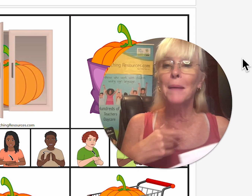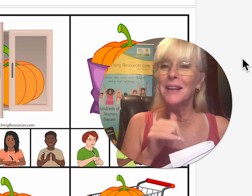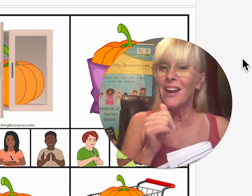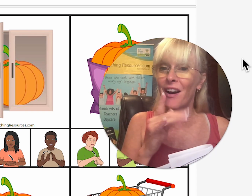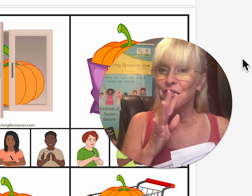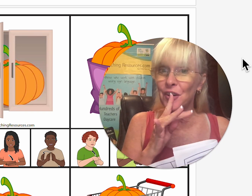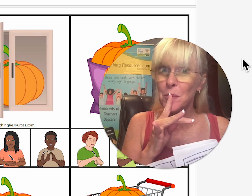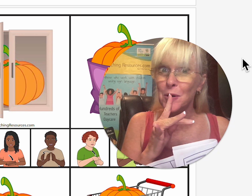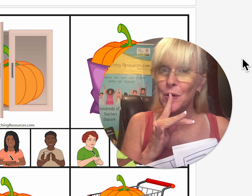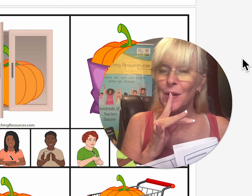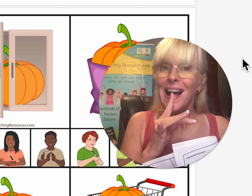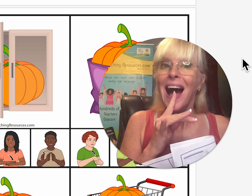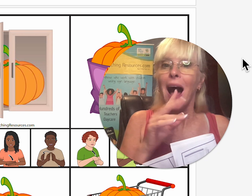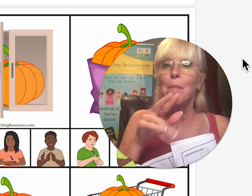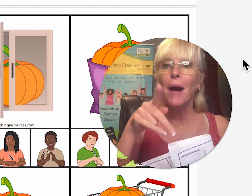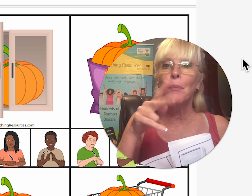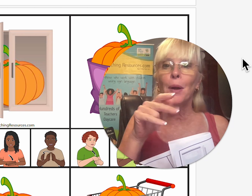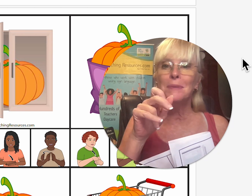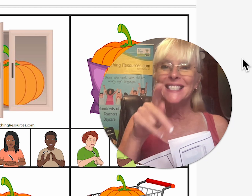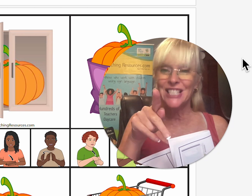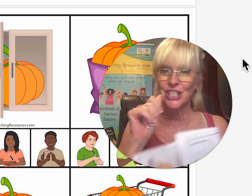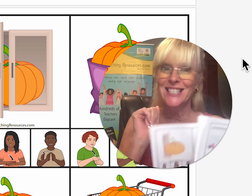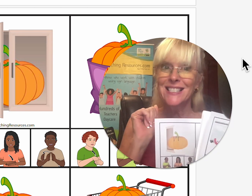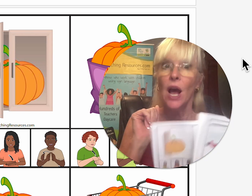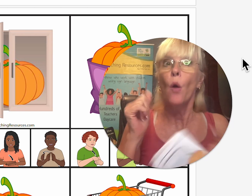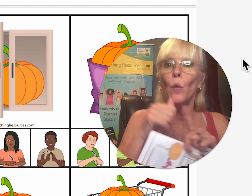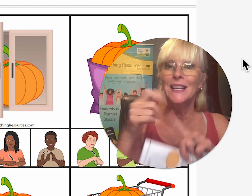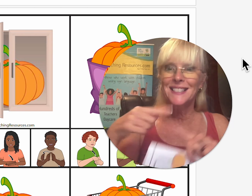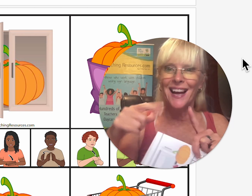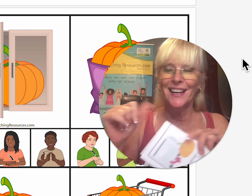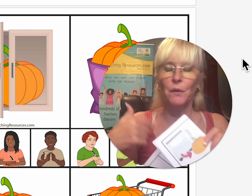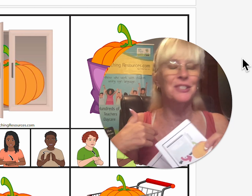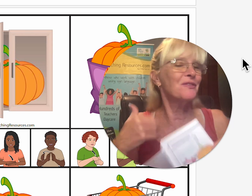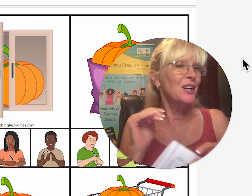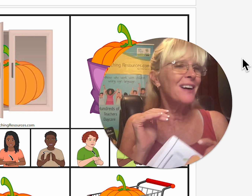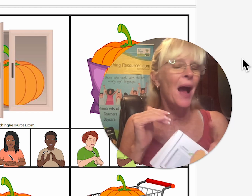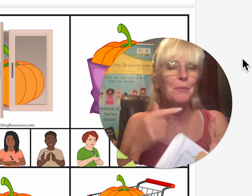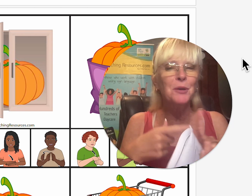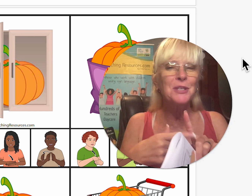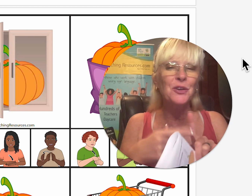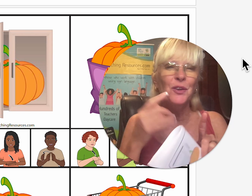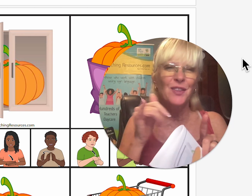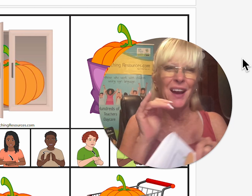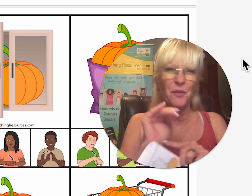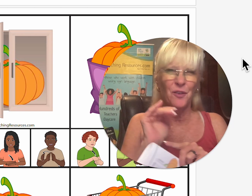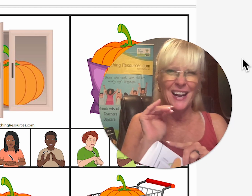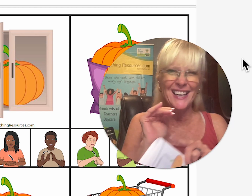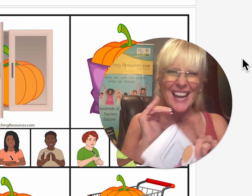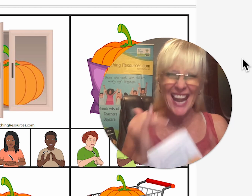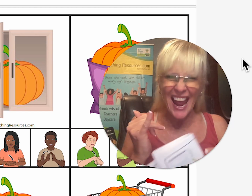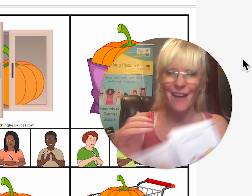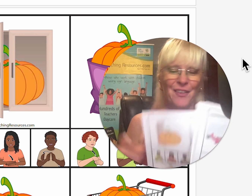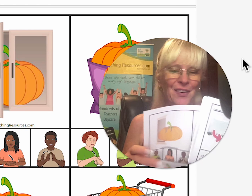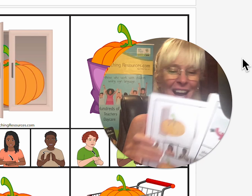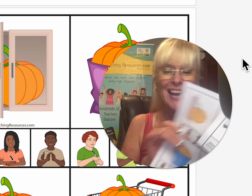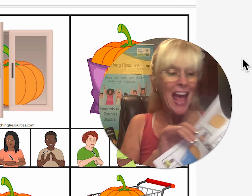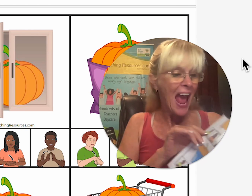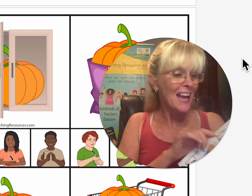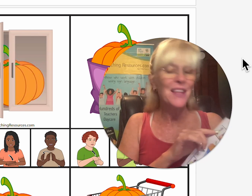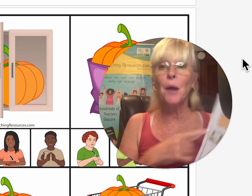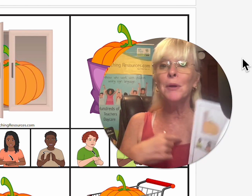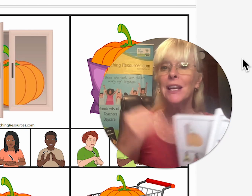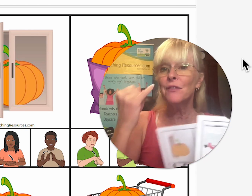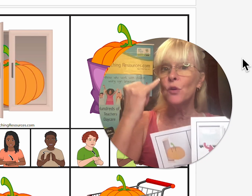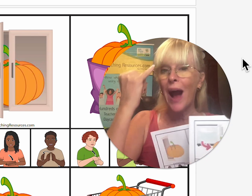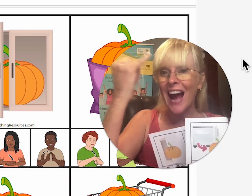or maybe nonverbal about prepositions with sign language? Well, I'm going to be showing you that right now, okay?